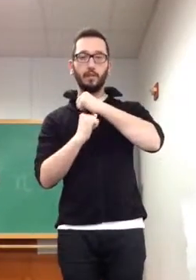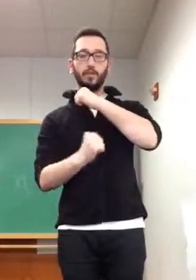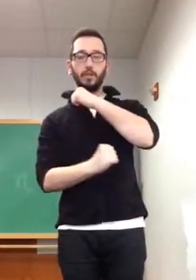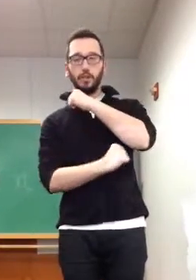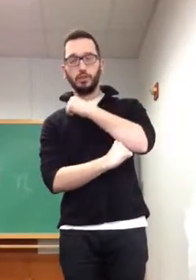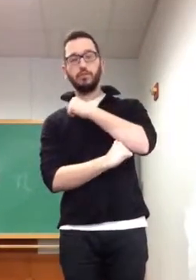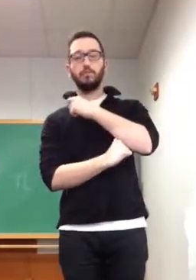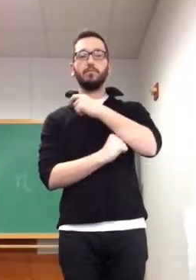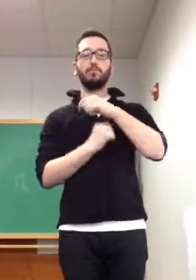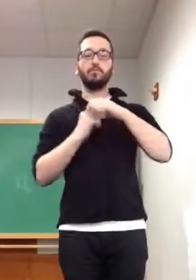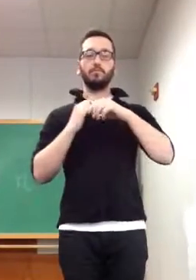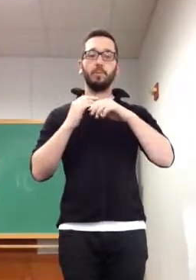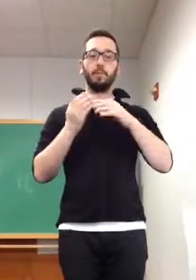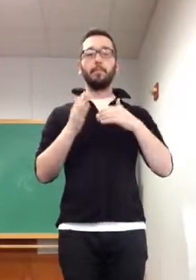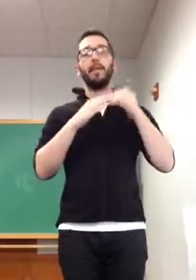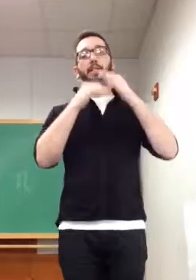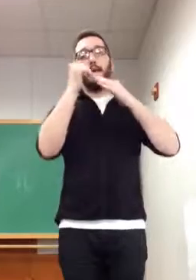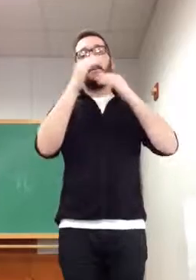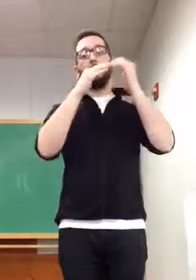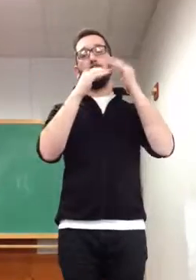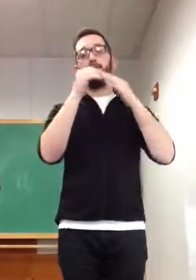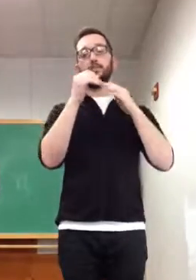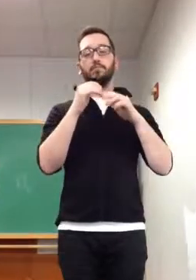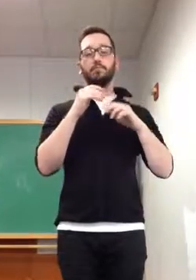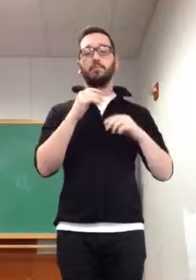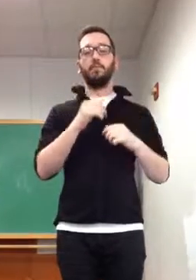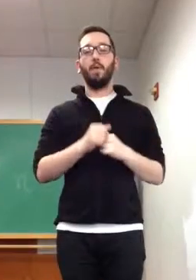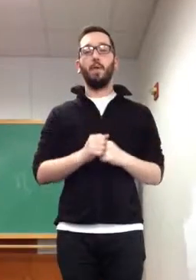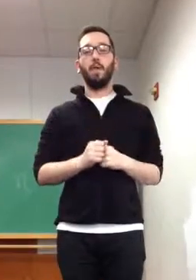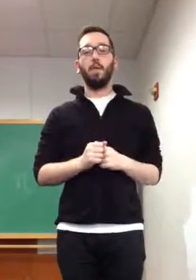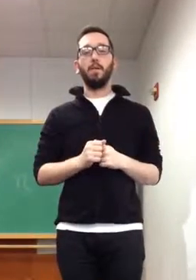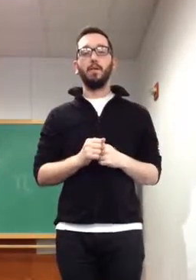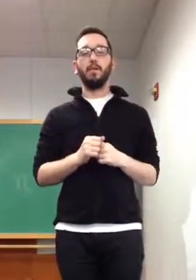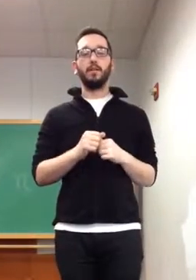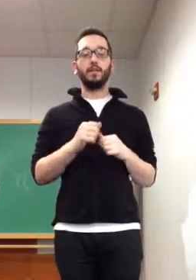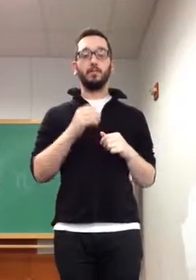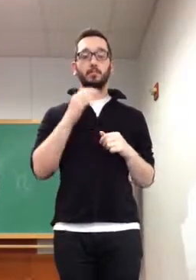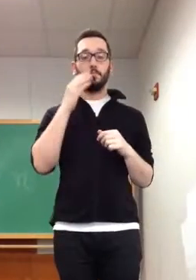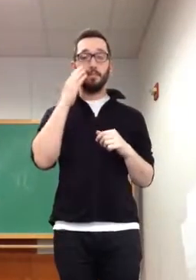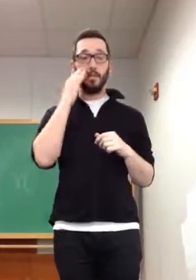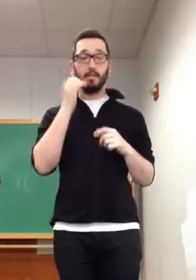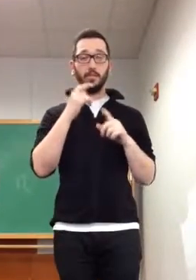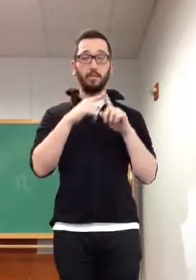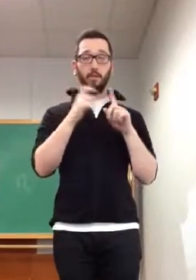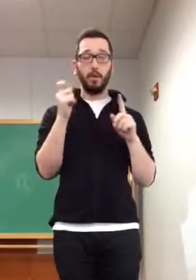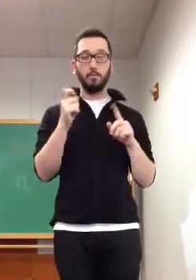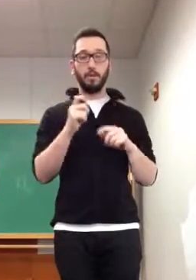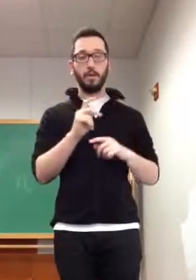a demand side course that comes out of the K through 12